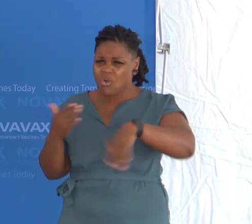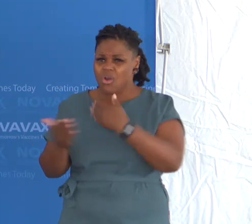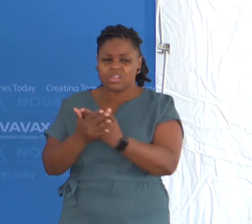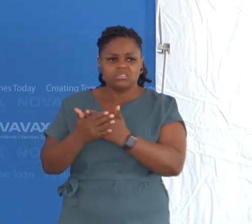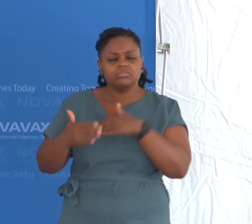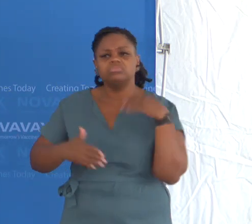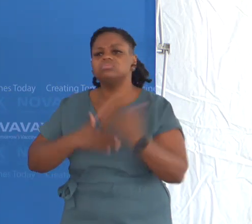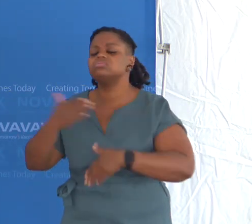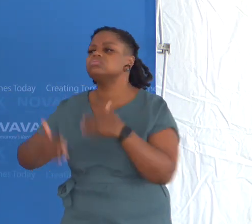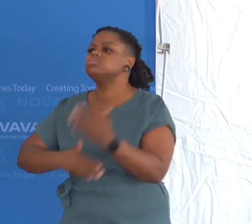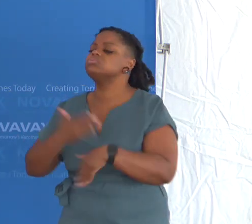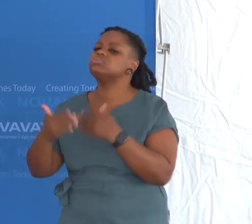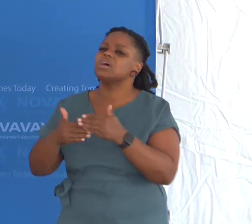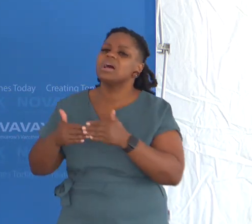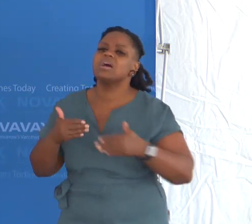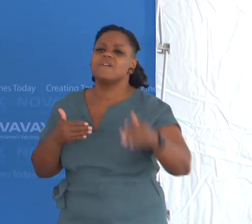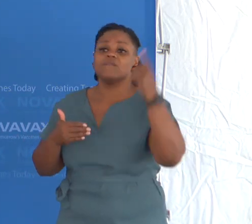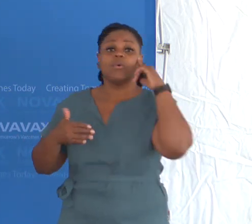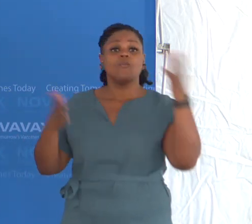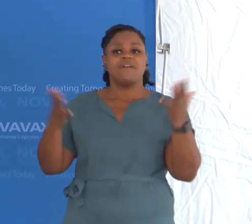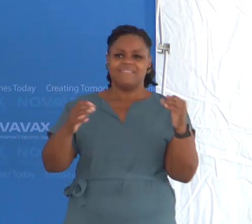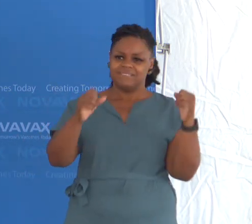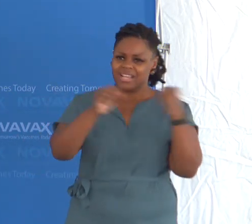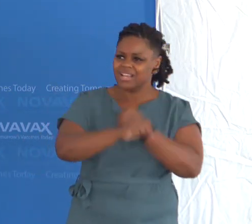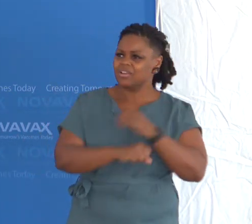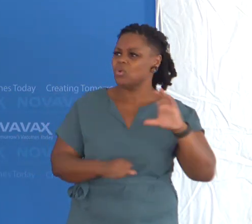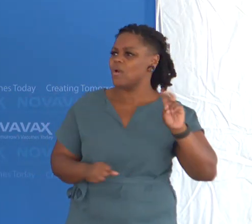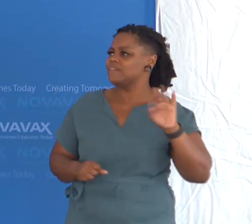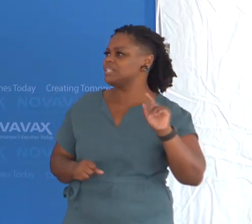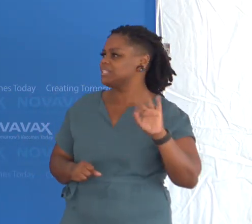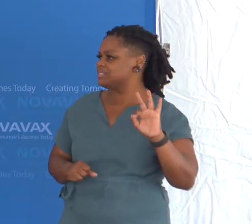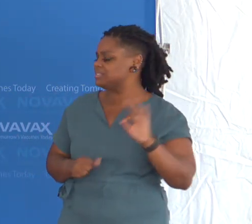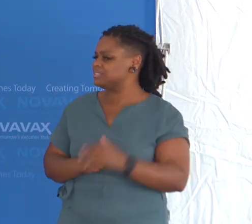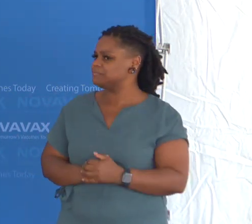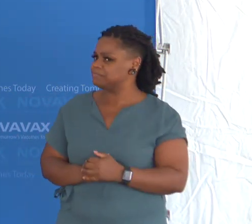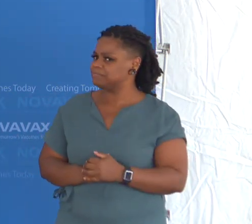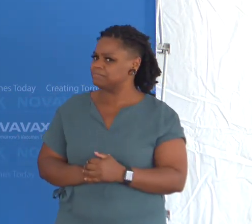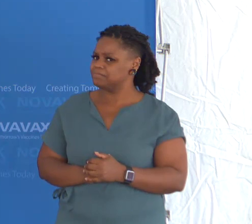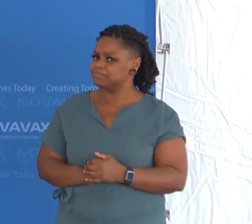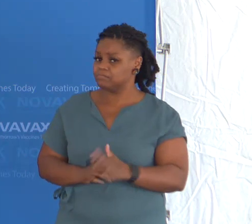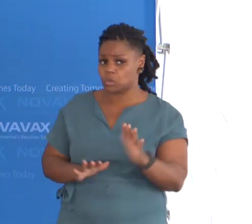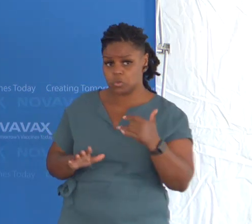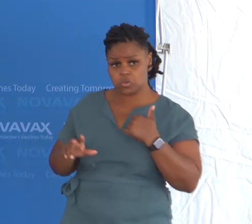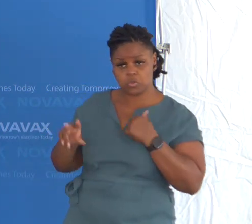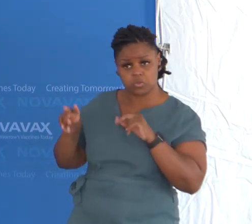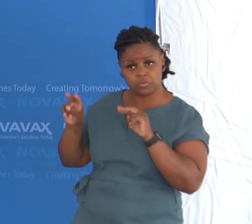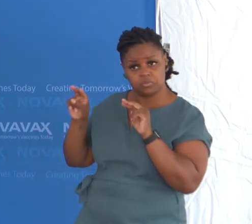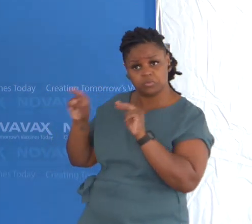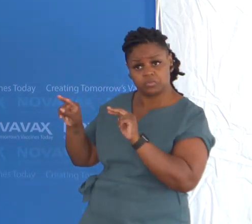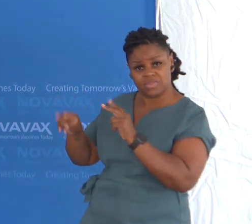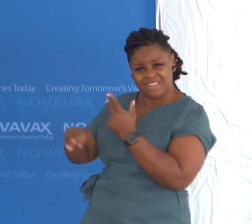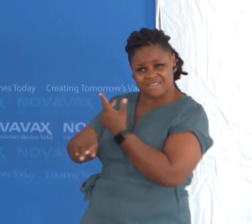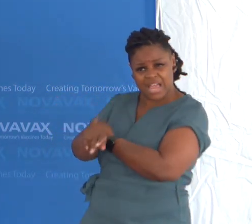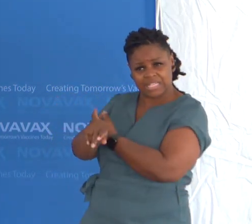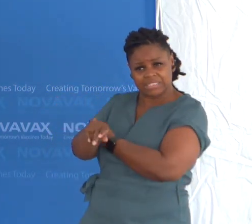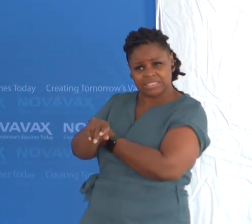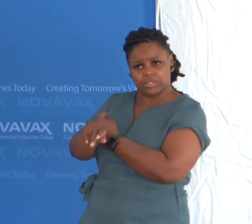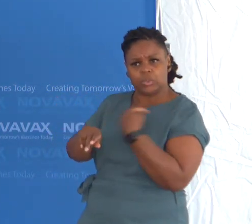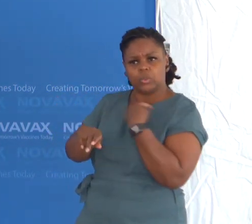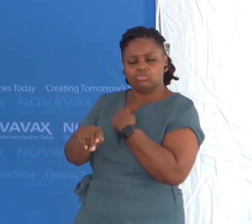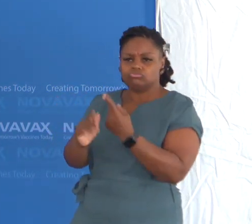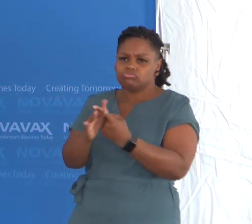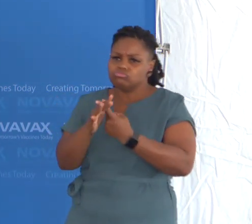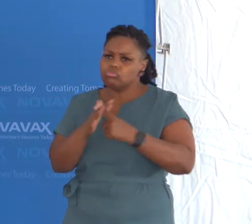COVID-19. In anticipation of a vaccine, I'm pleased to announce that advanced planning is